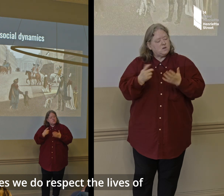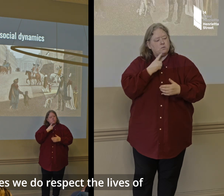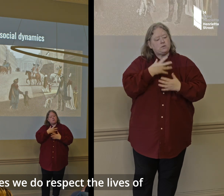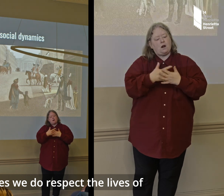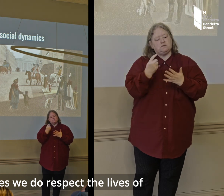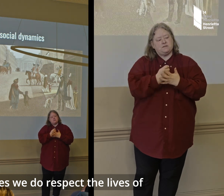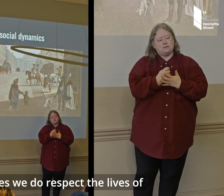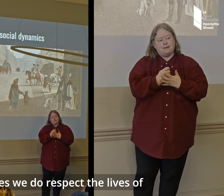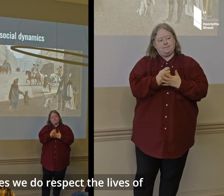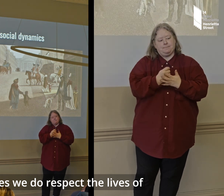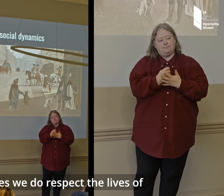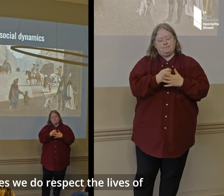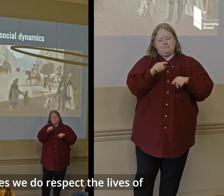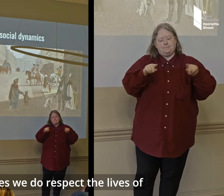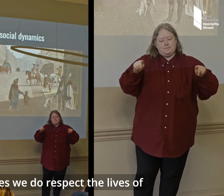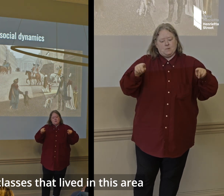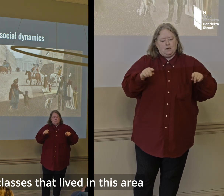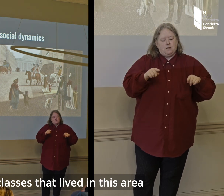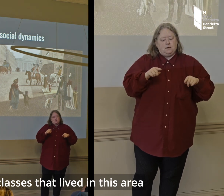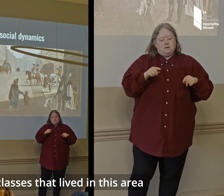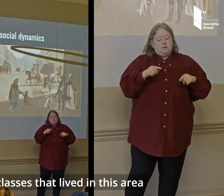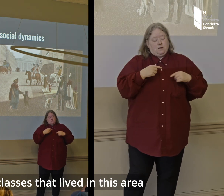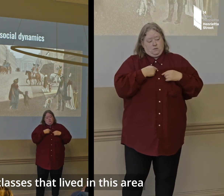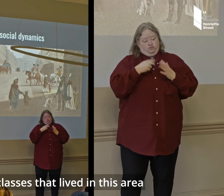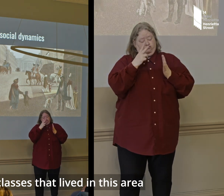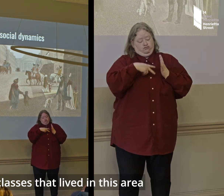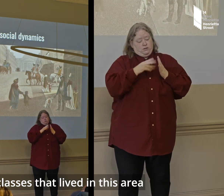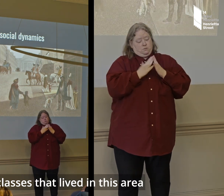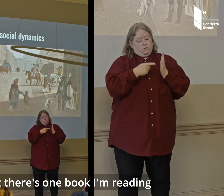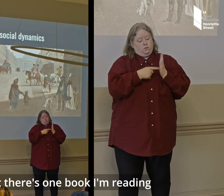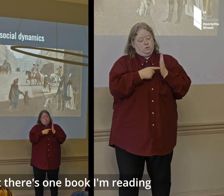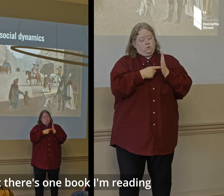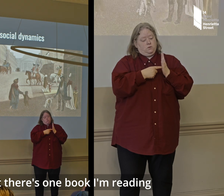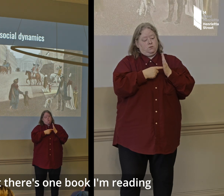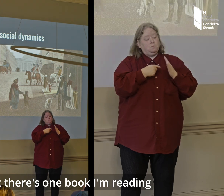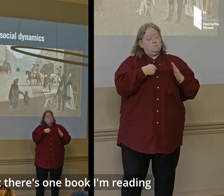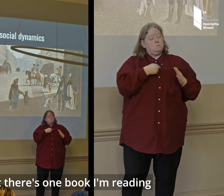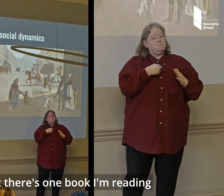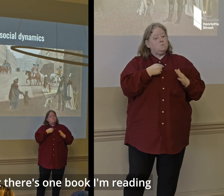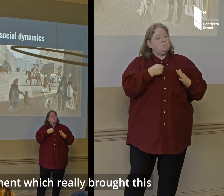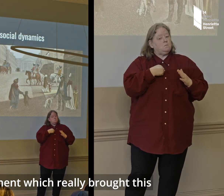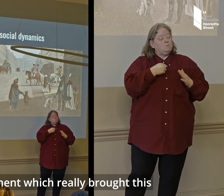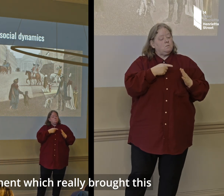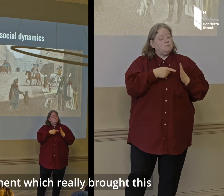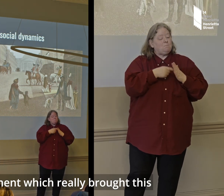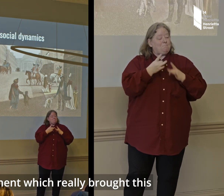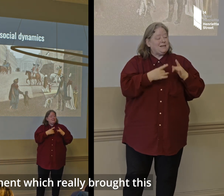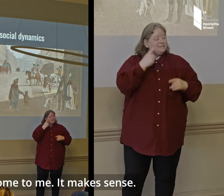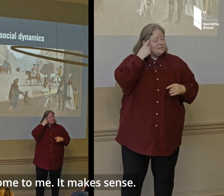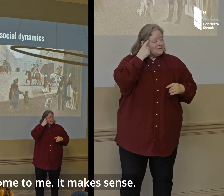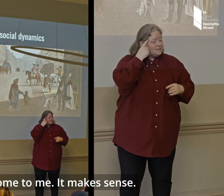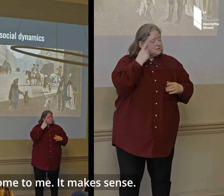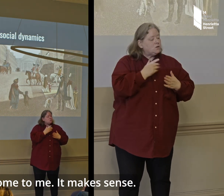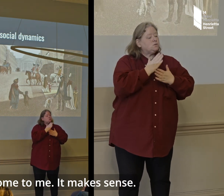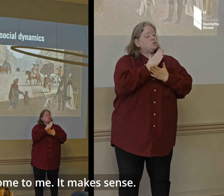Sometimes we do respect the lives of working classes that lived in this area before, but there's one book I'm reading at the moment that really brought this